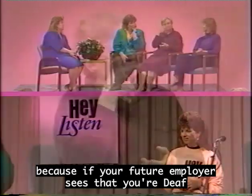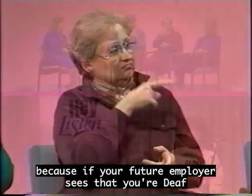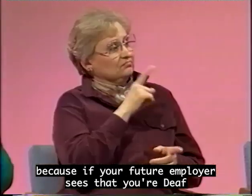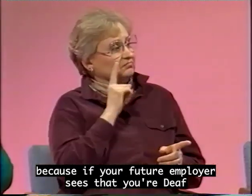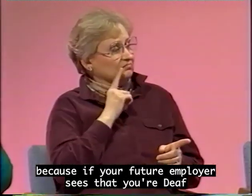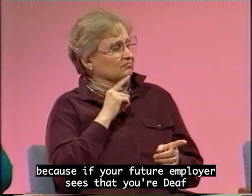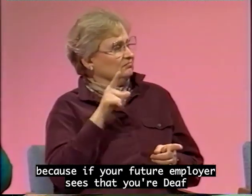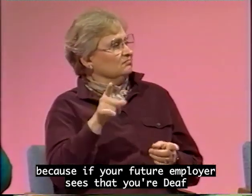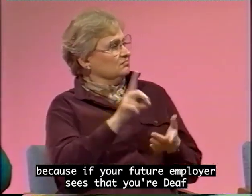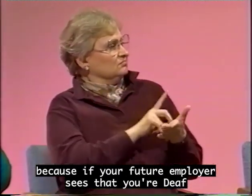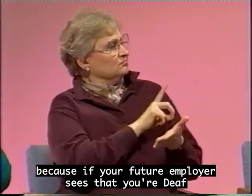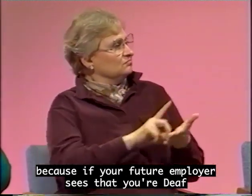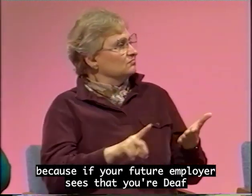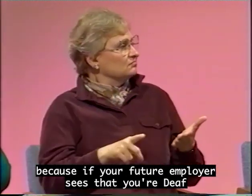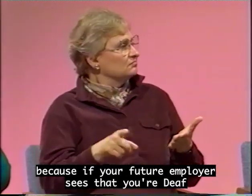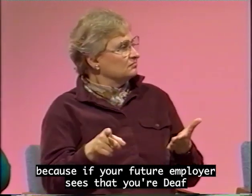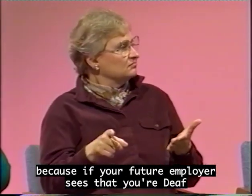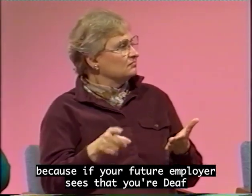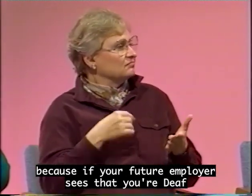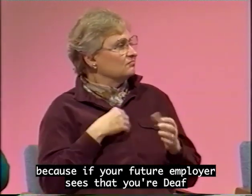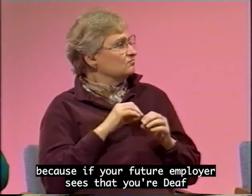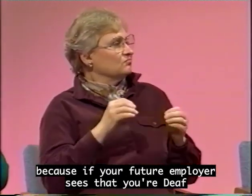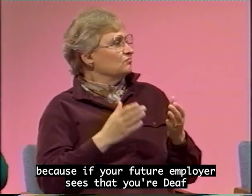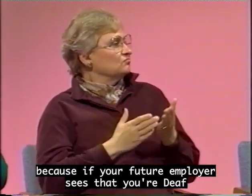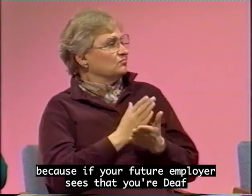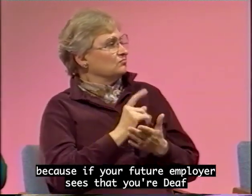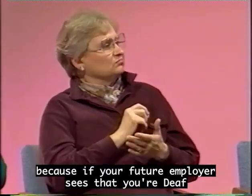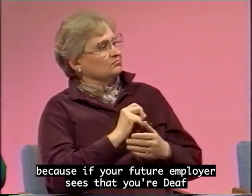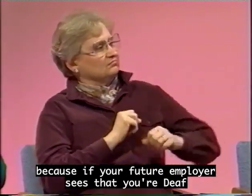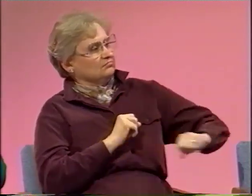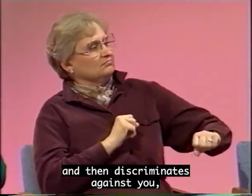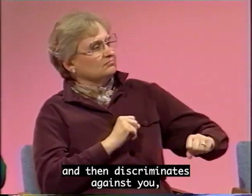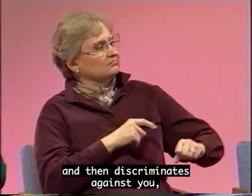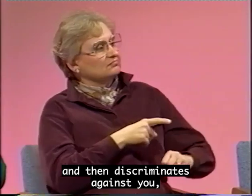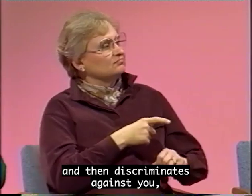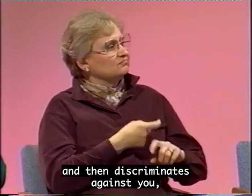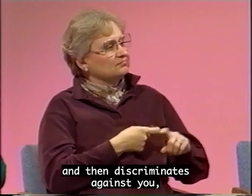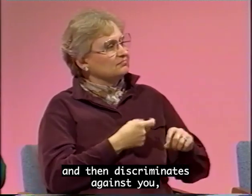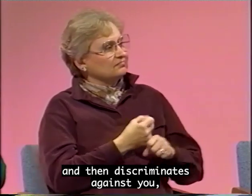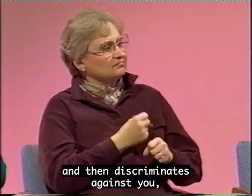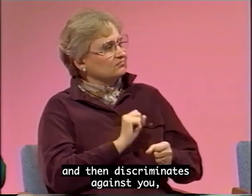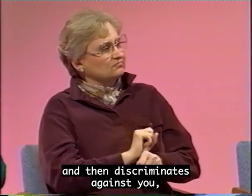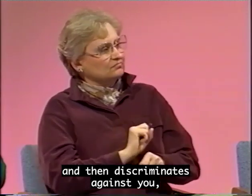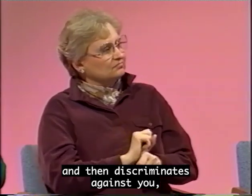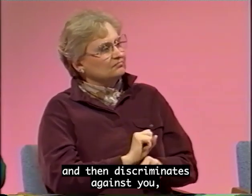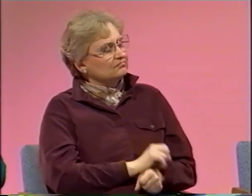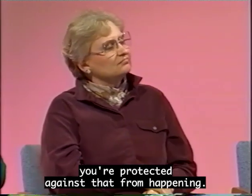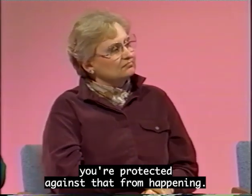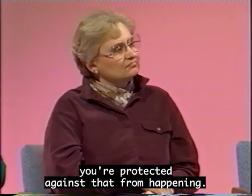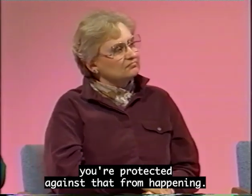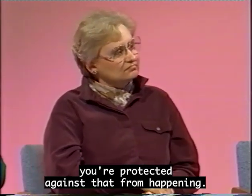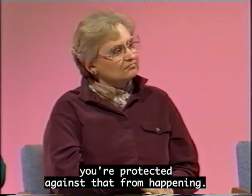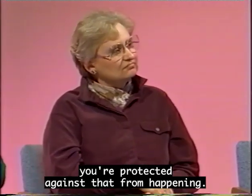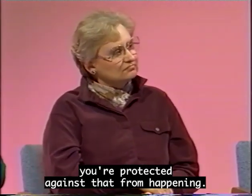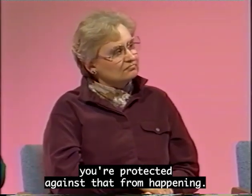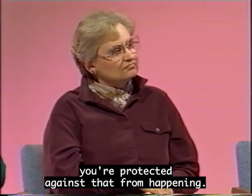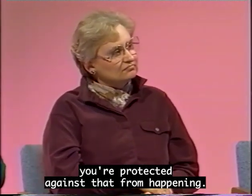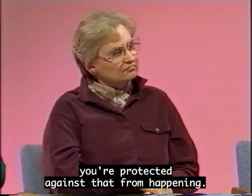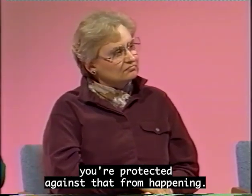because if your future employer sees that you're deaf and then discriminates against you, you're protected against